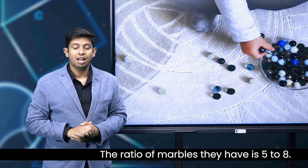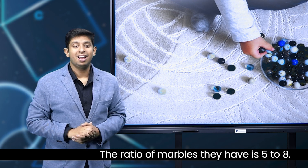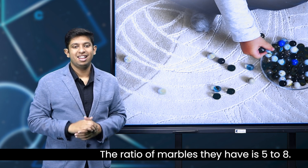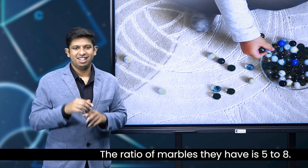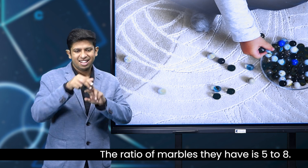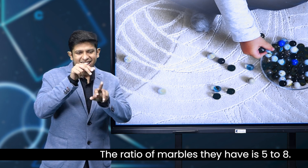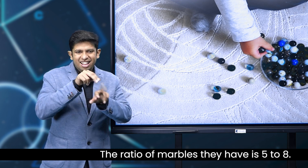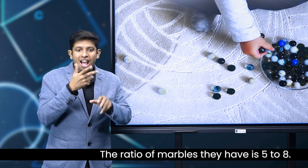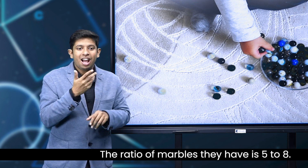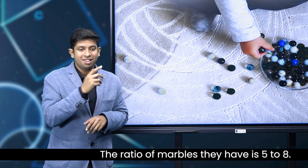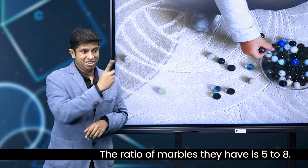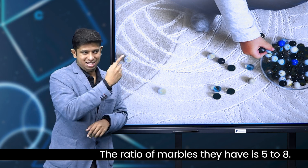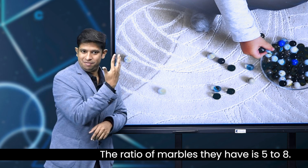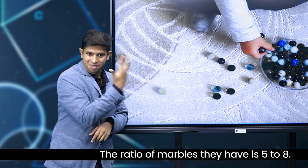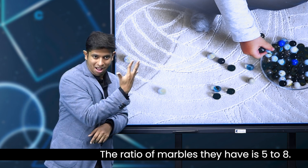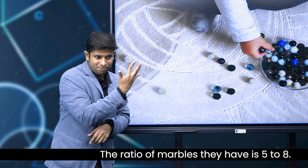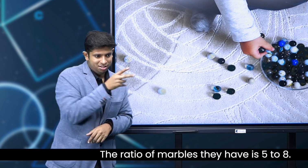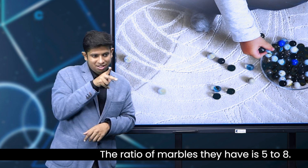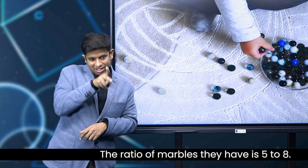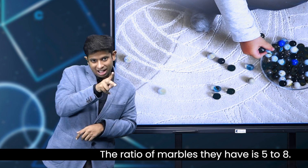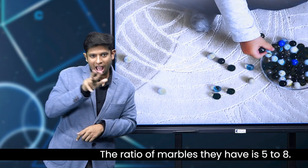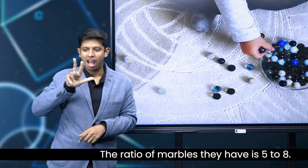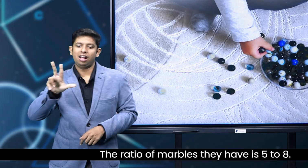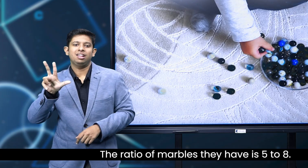The ratio of marbles they have is 5:8.